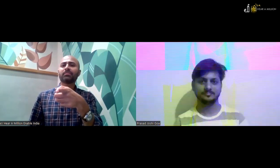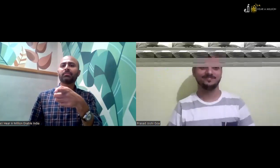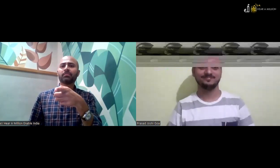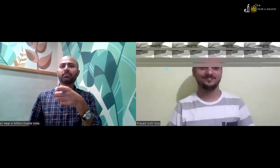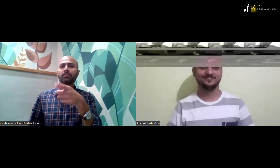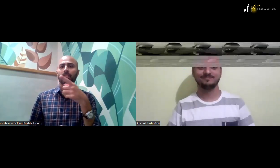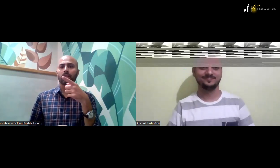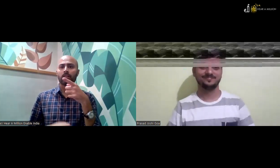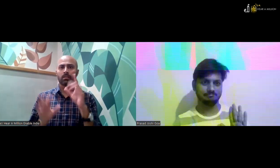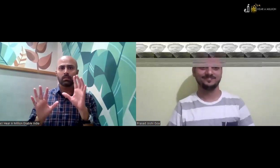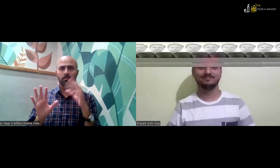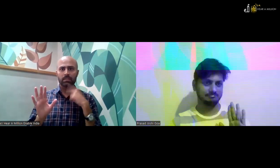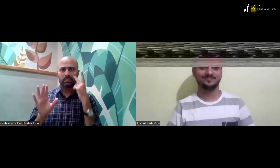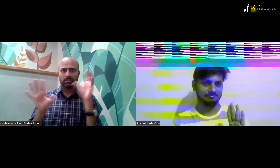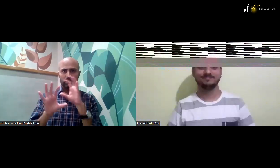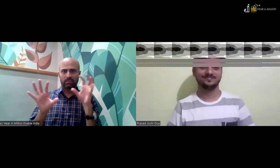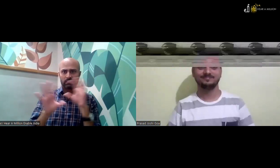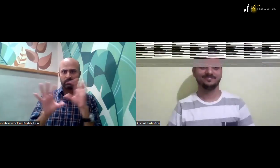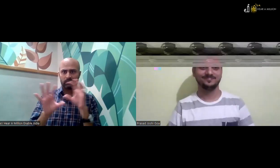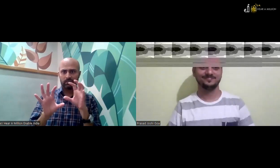being a panelist and joining us today.